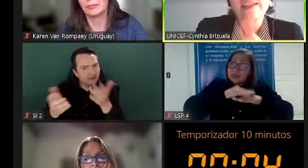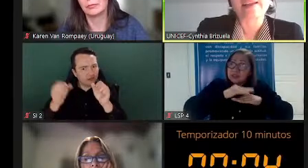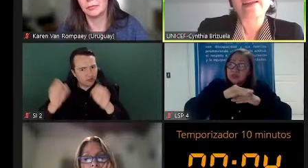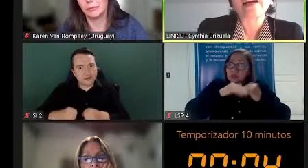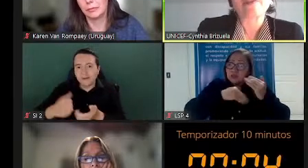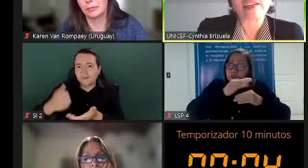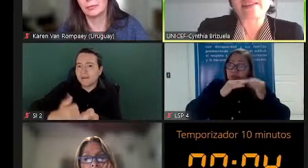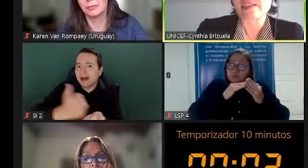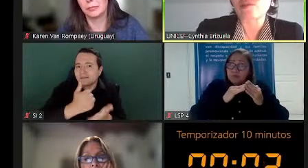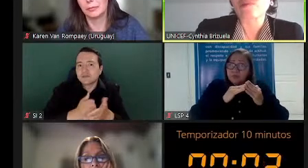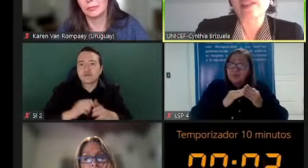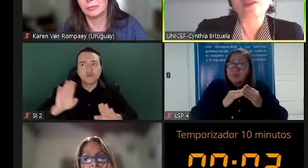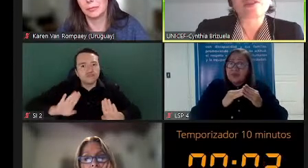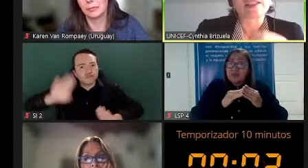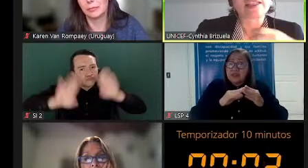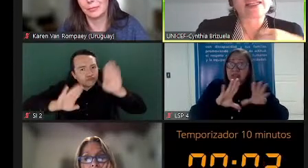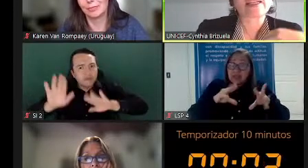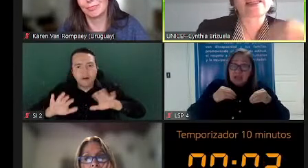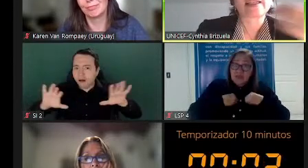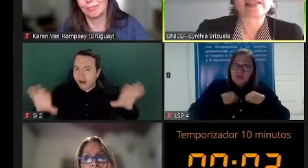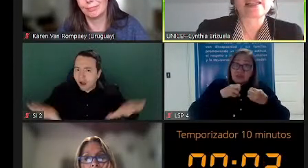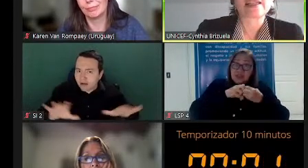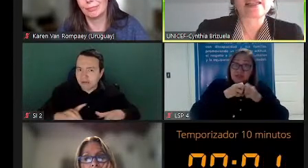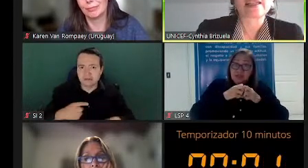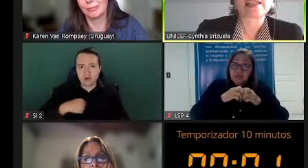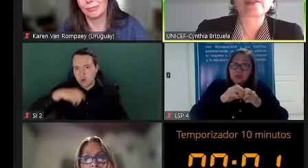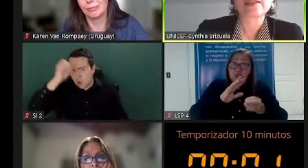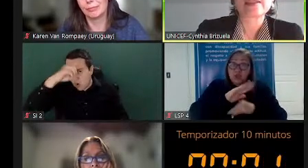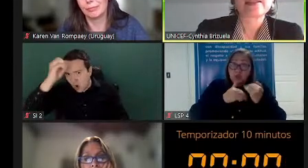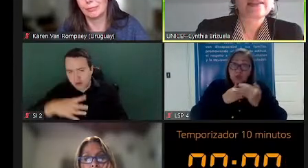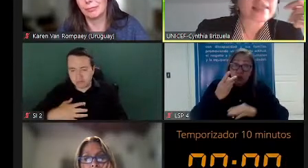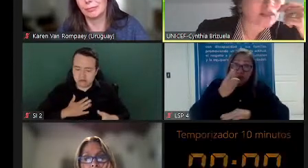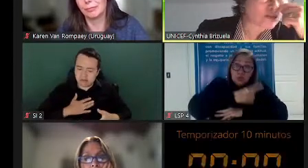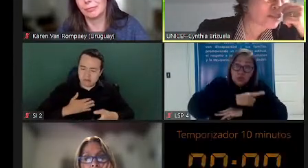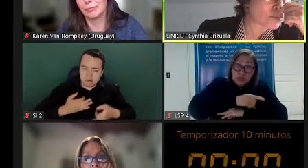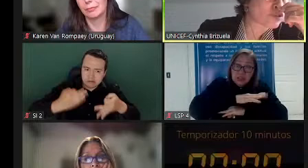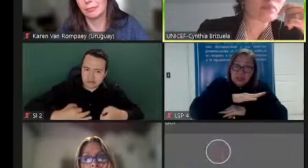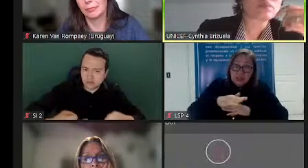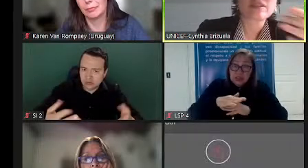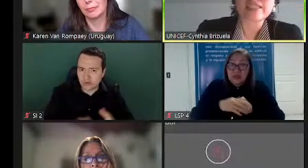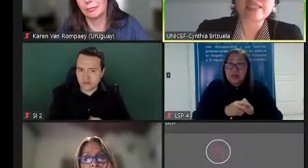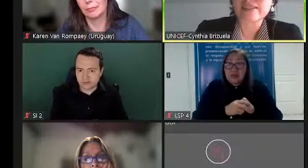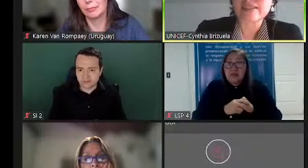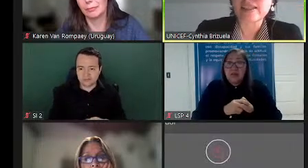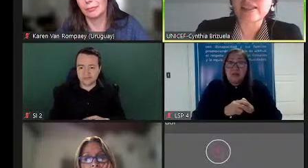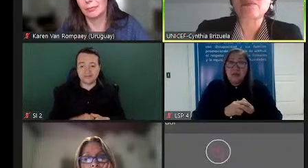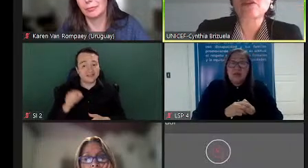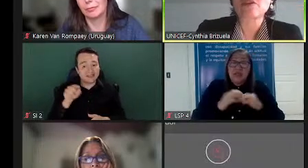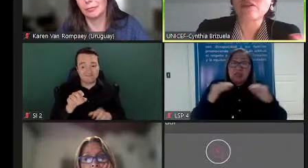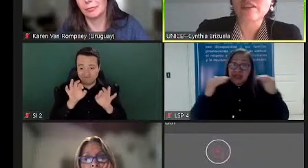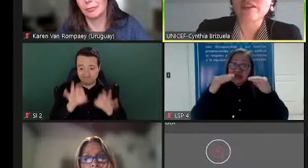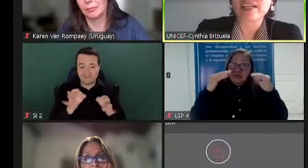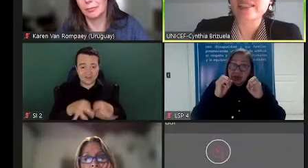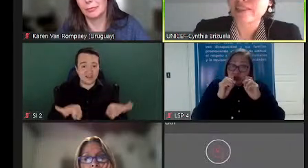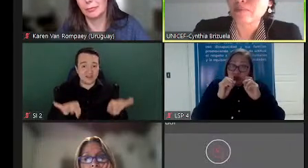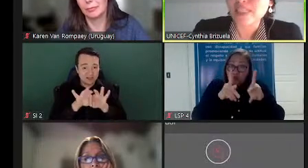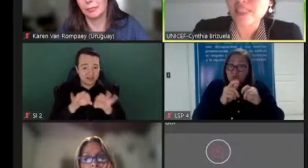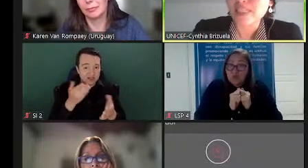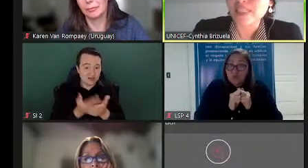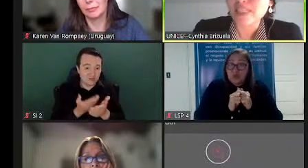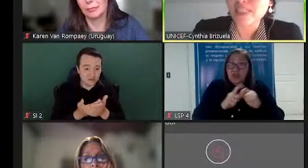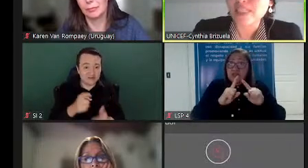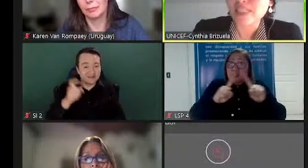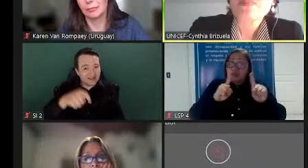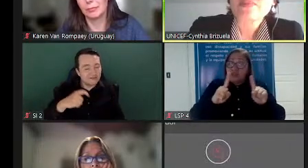communication barriers mobility barriers that affect their development this is very